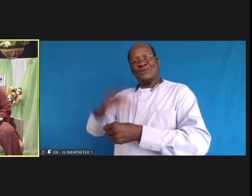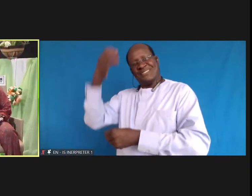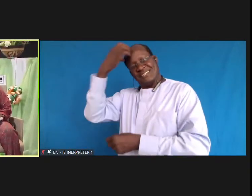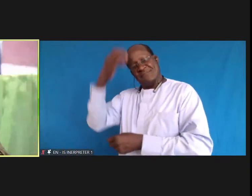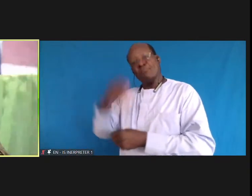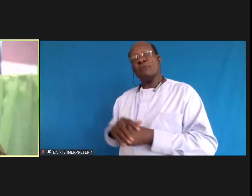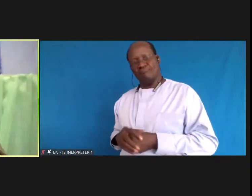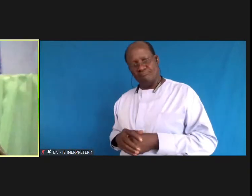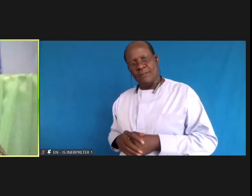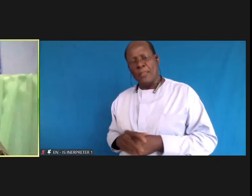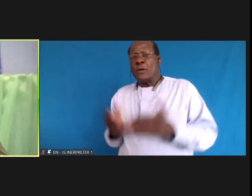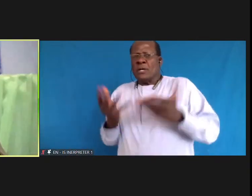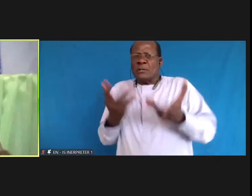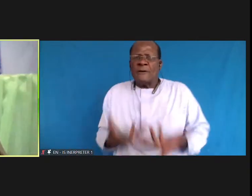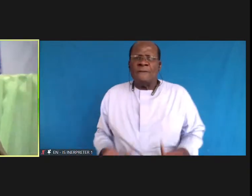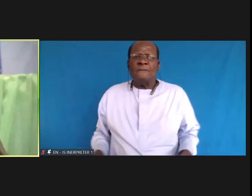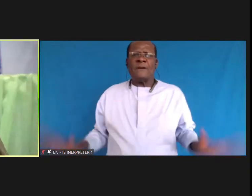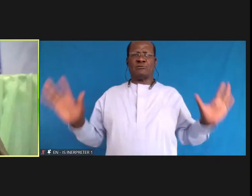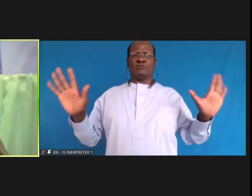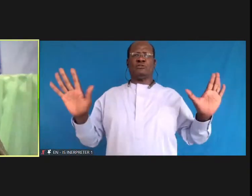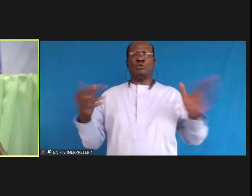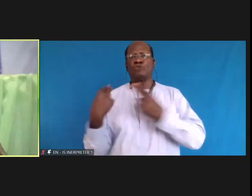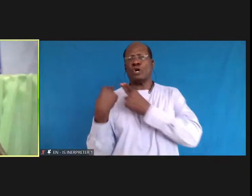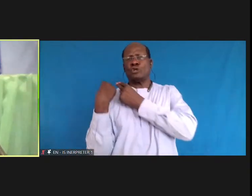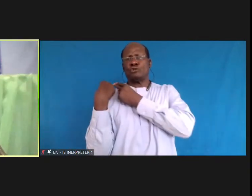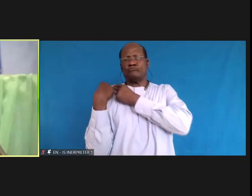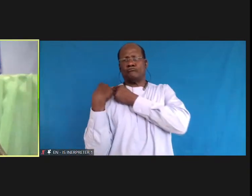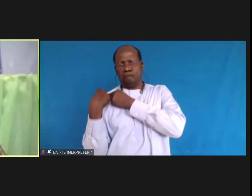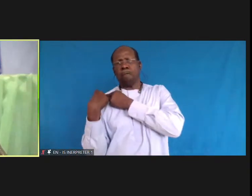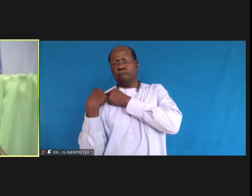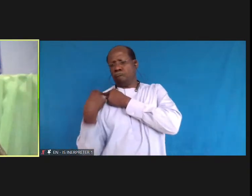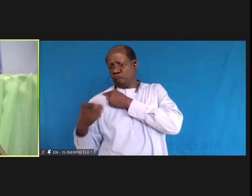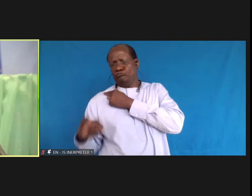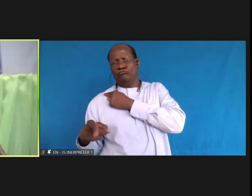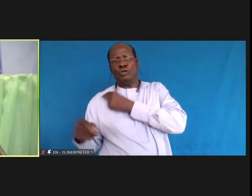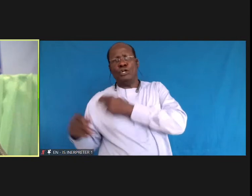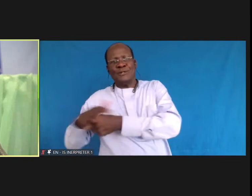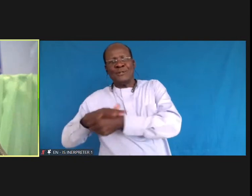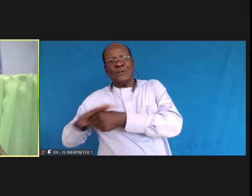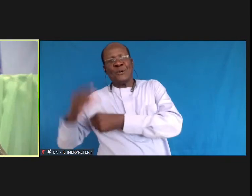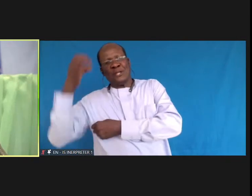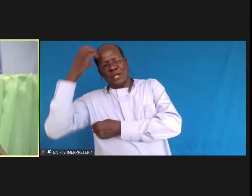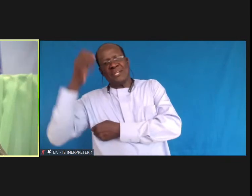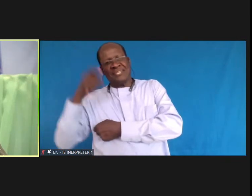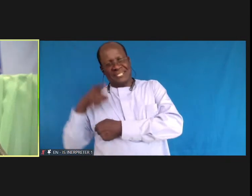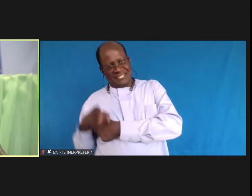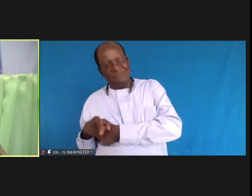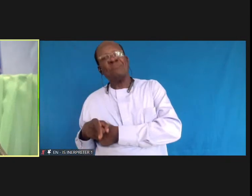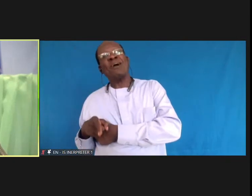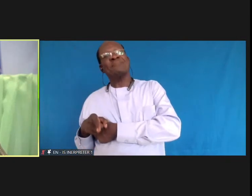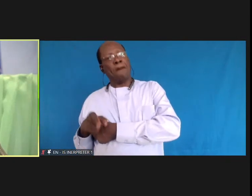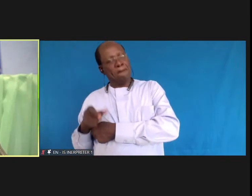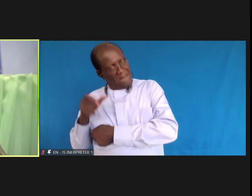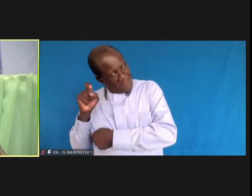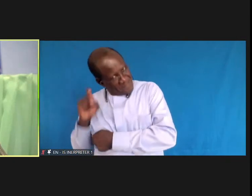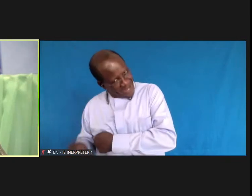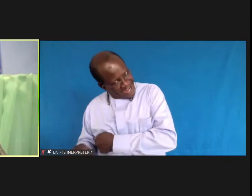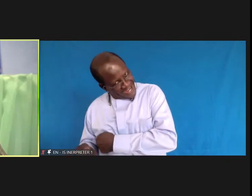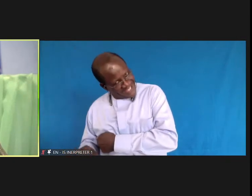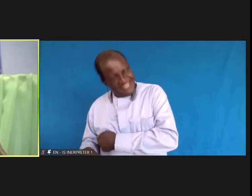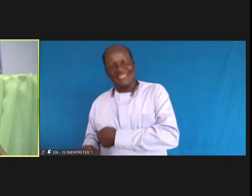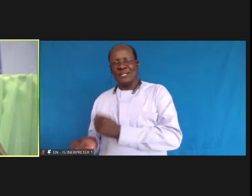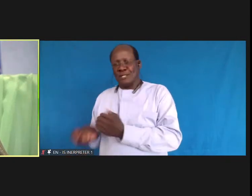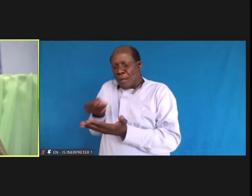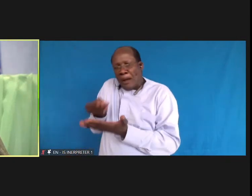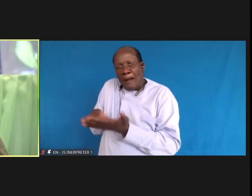the commitment and responsibility of the local governments to contribute over and above to the financial and